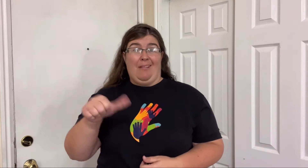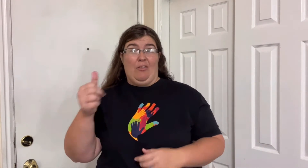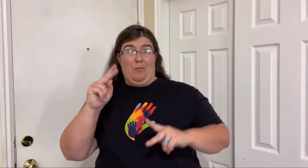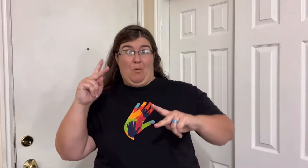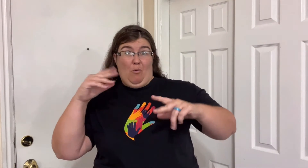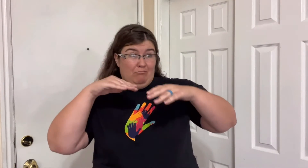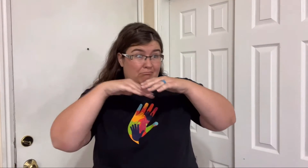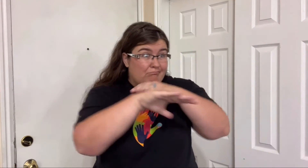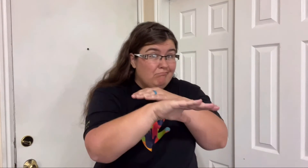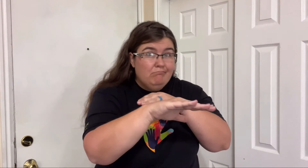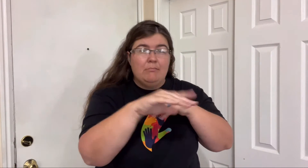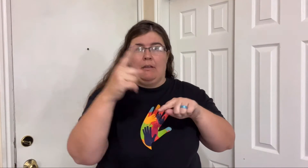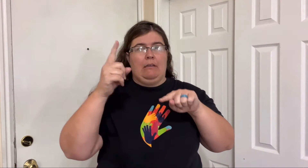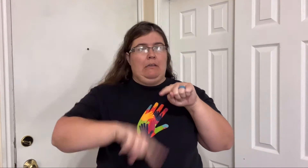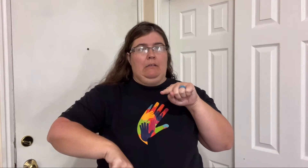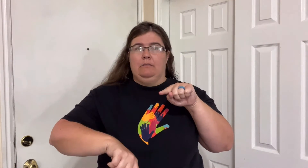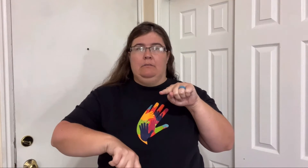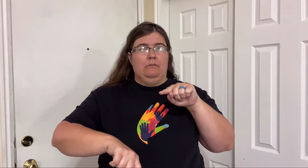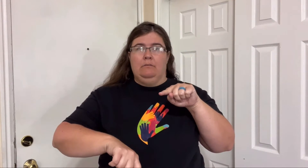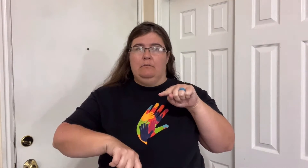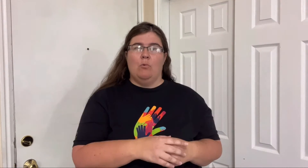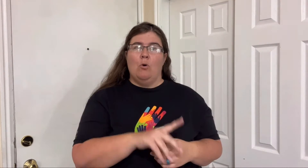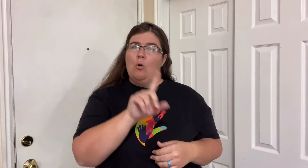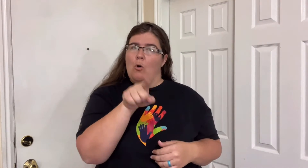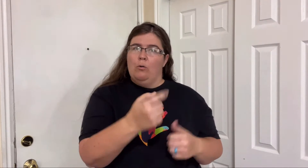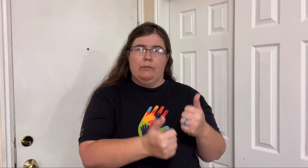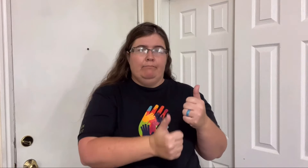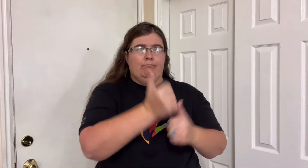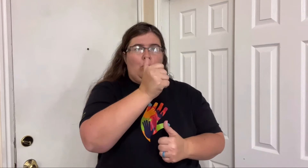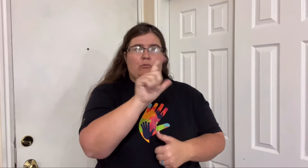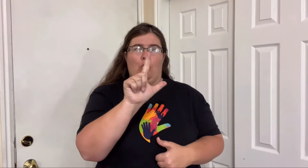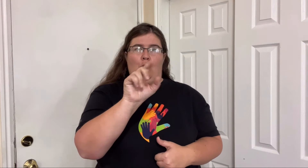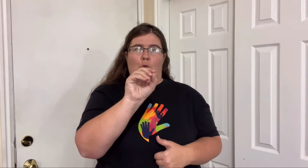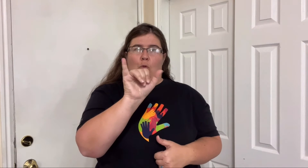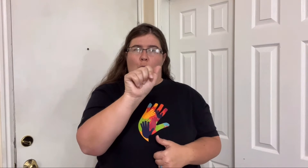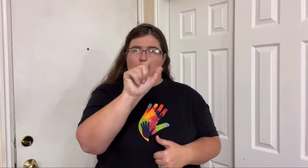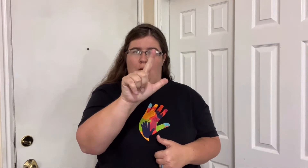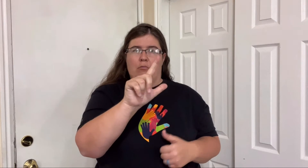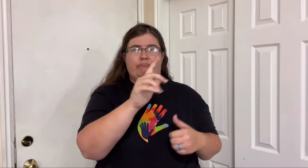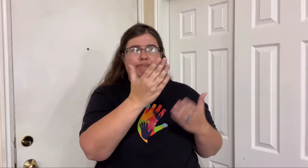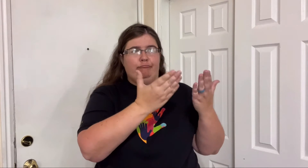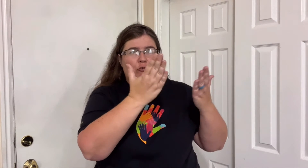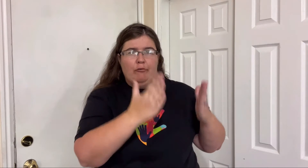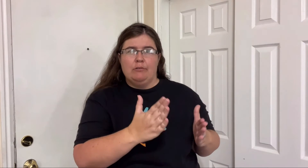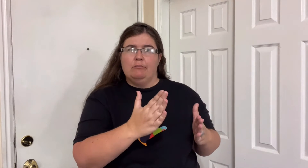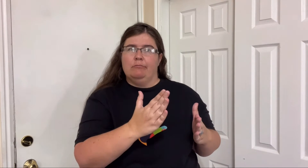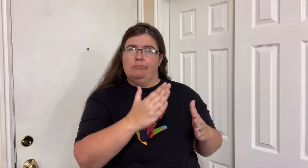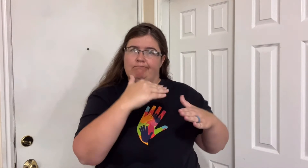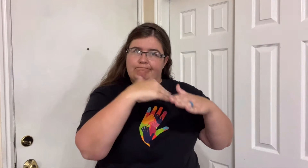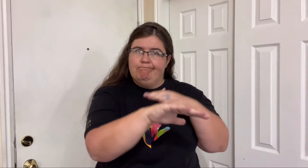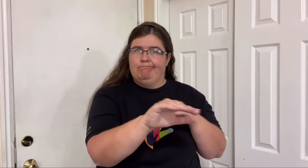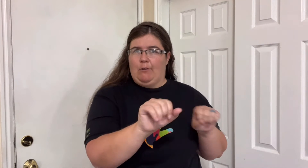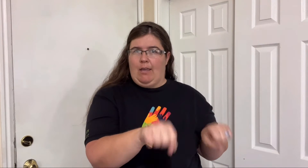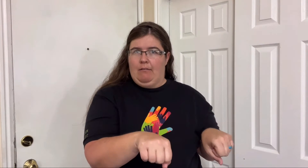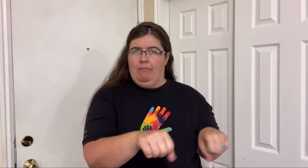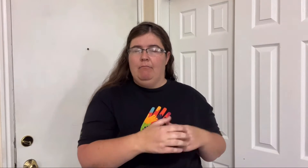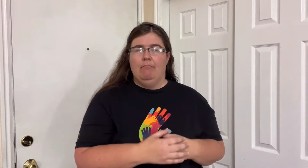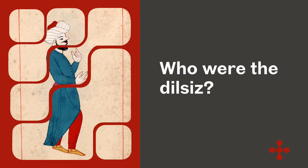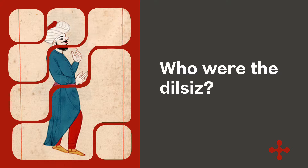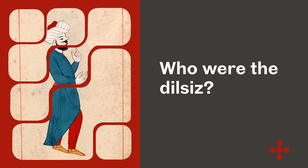And outsiders were not allowed to go inside. Only the most loyal and trusted servants were able to go inside the harem. Who